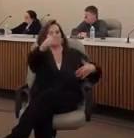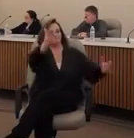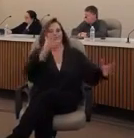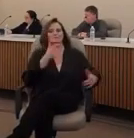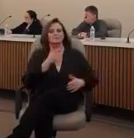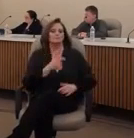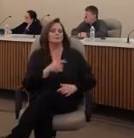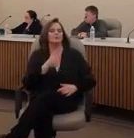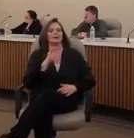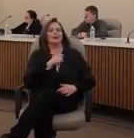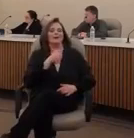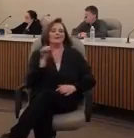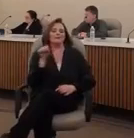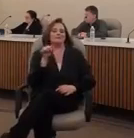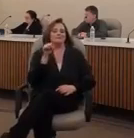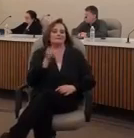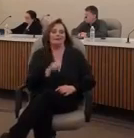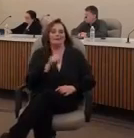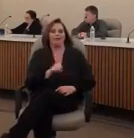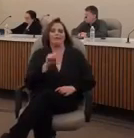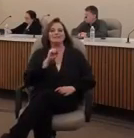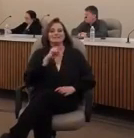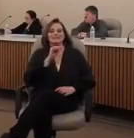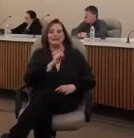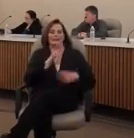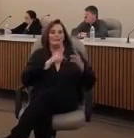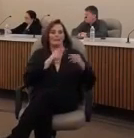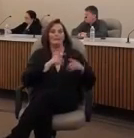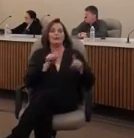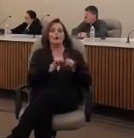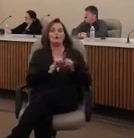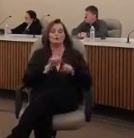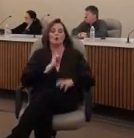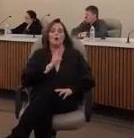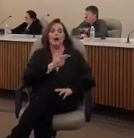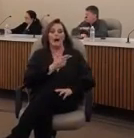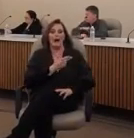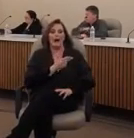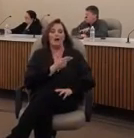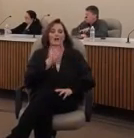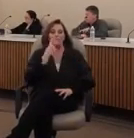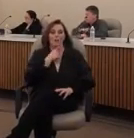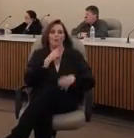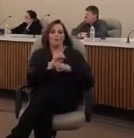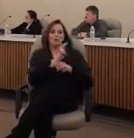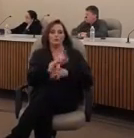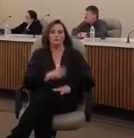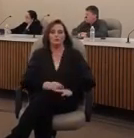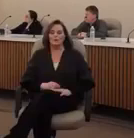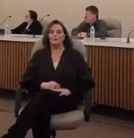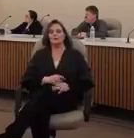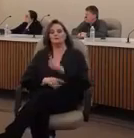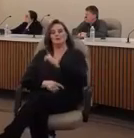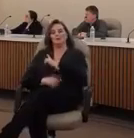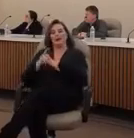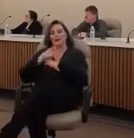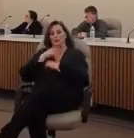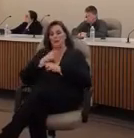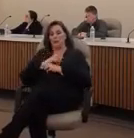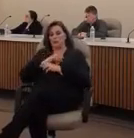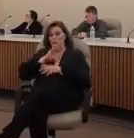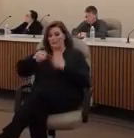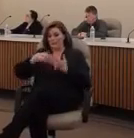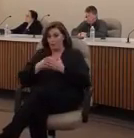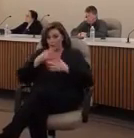and stone and soil for retail sales and also our use. Are you using the entire building or just a portion of it? Just a portion